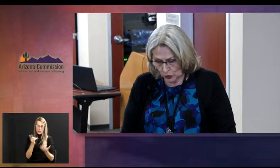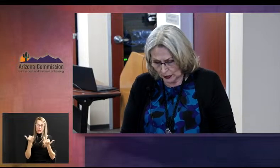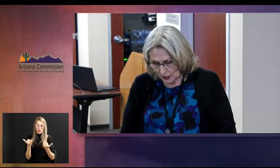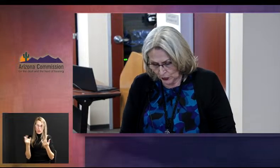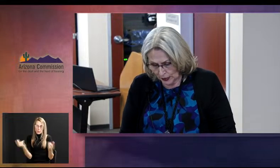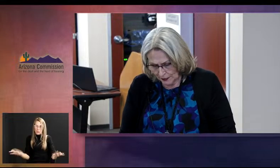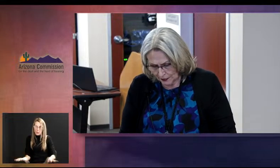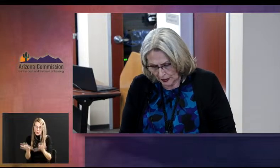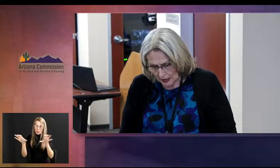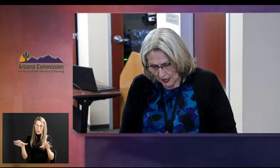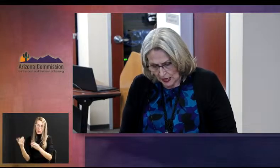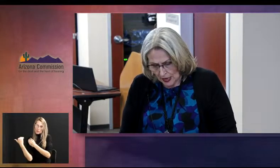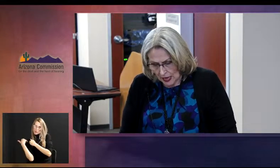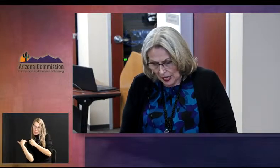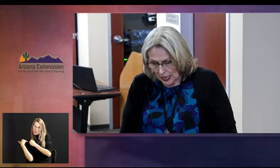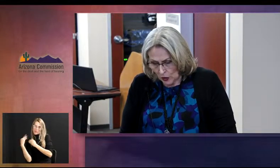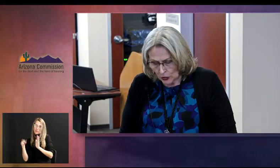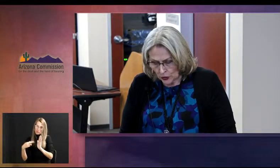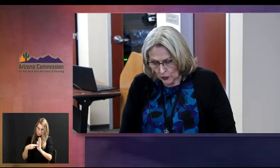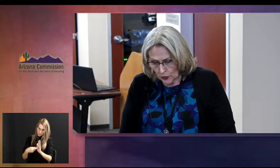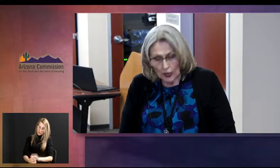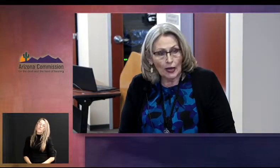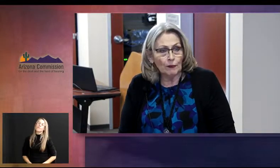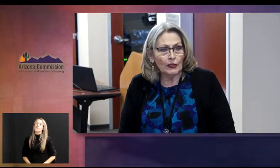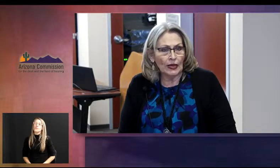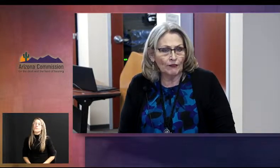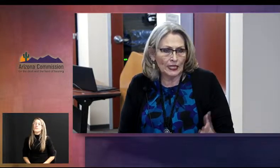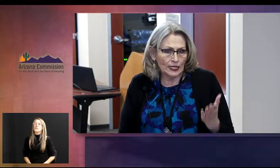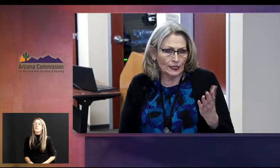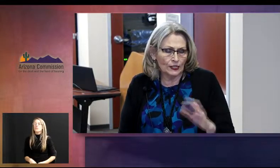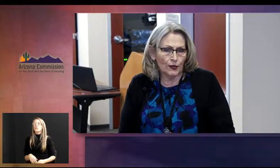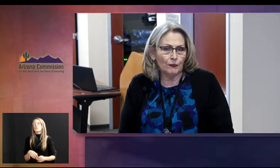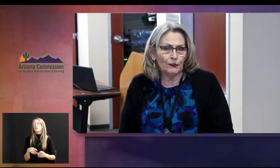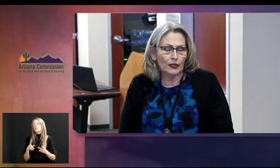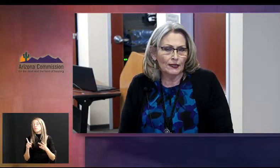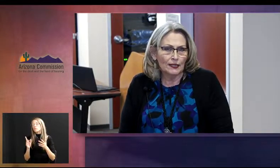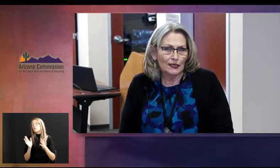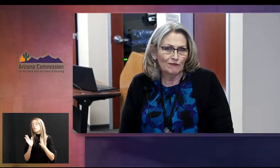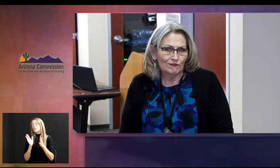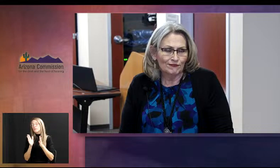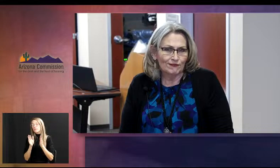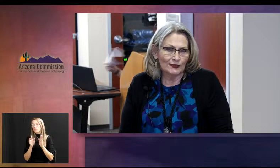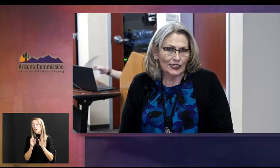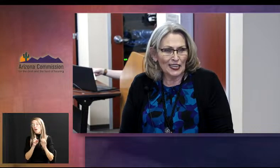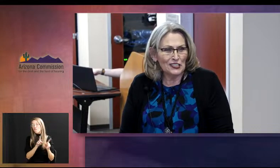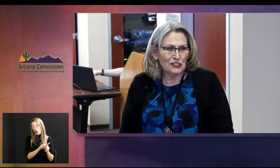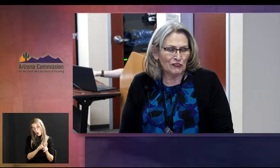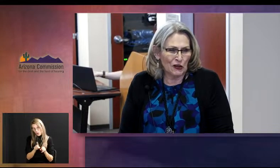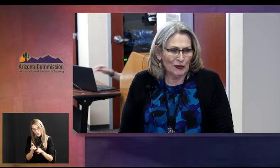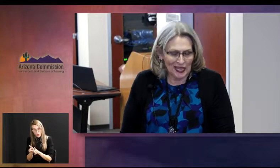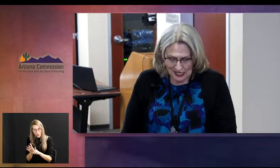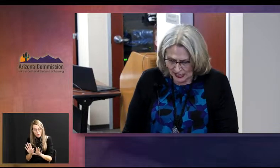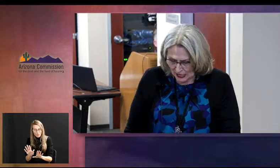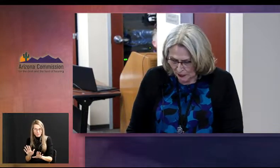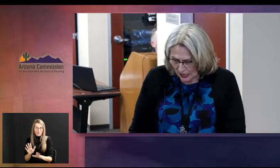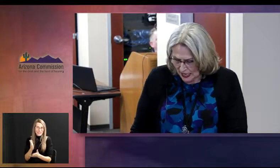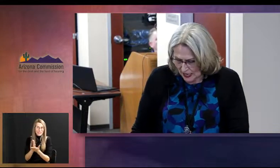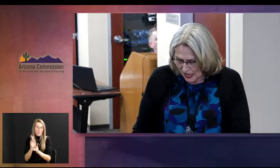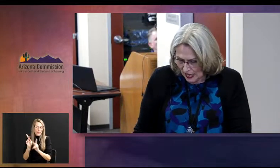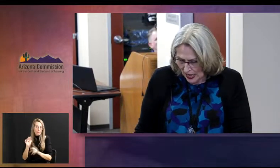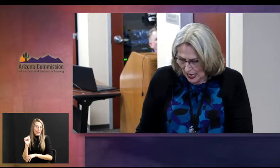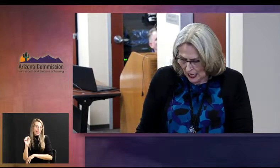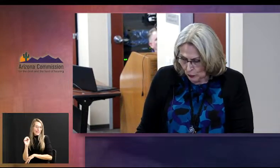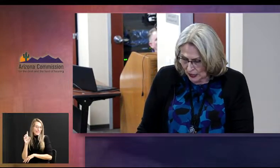they're actually doing. I also have taken some hints from